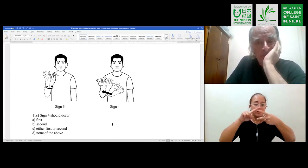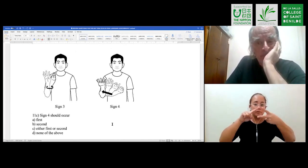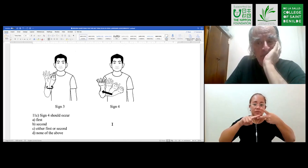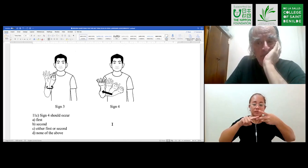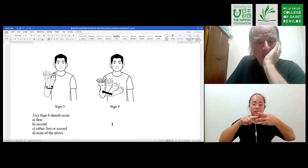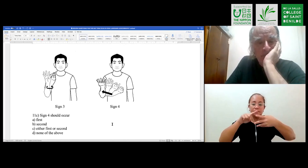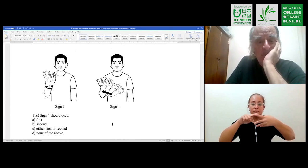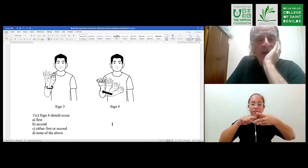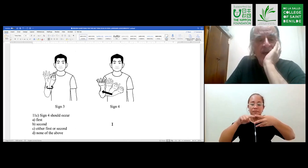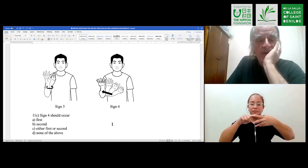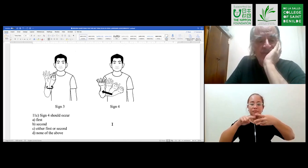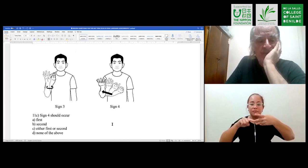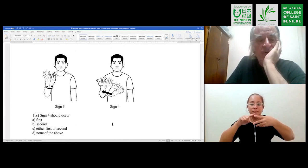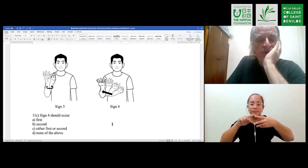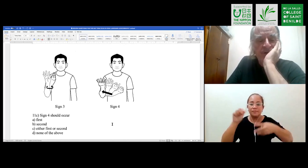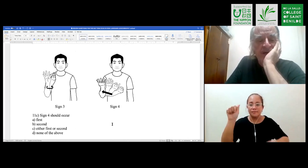A. A, First. first, yes.